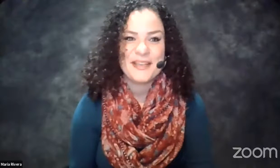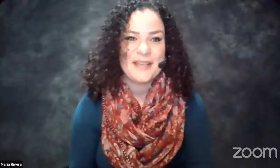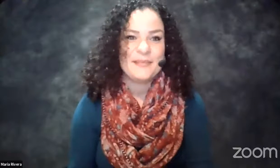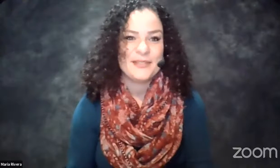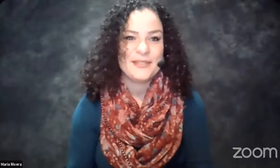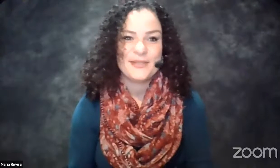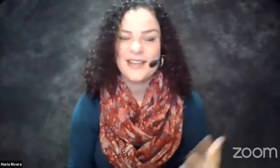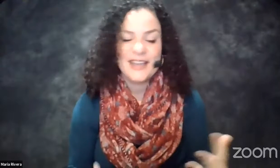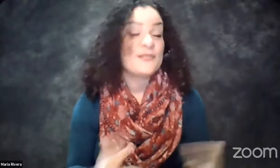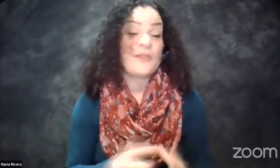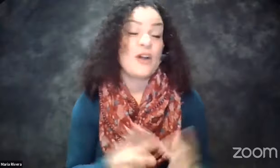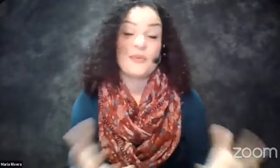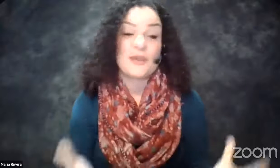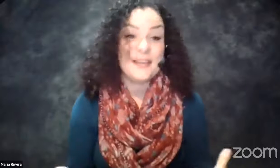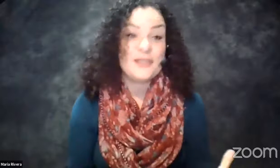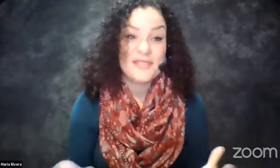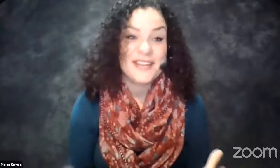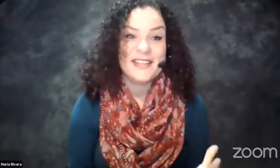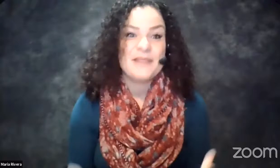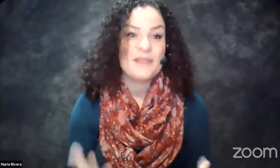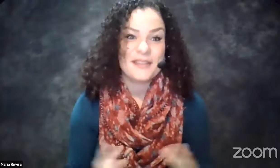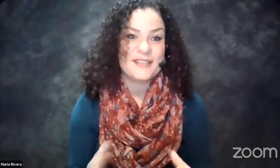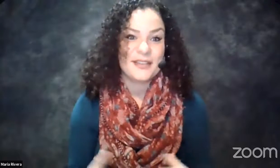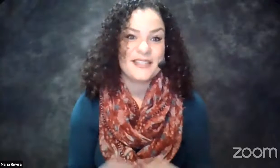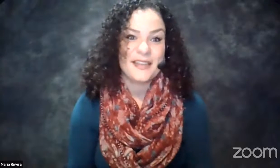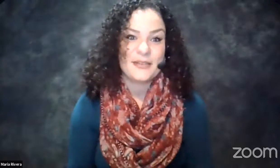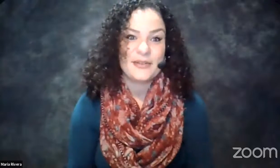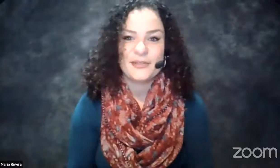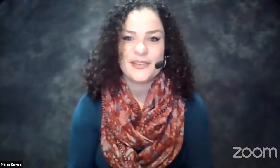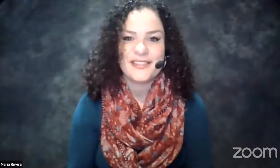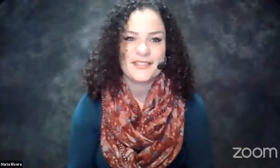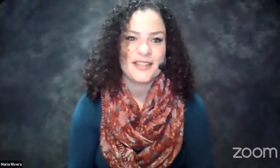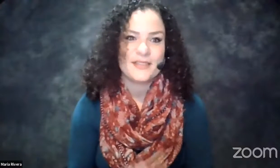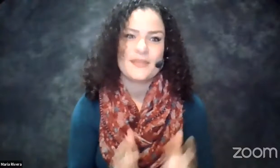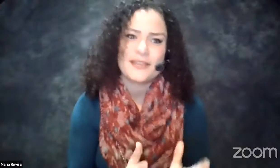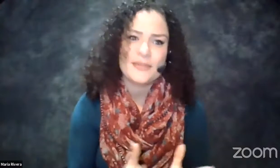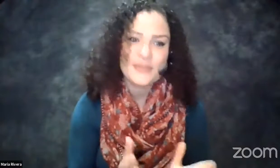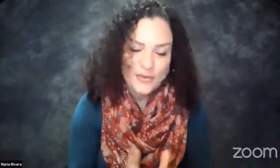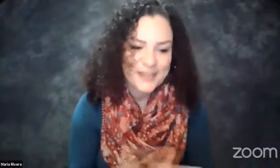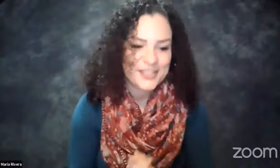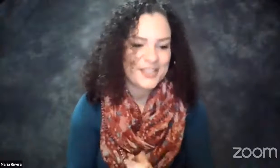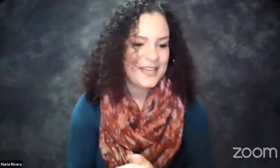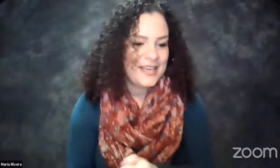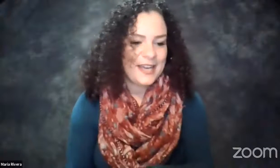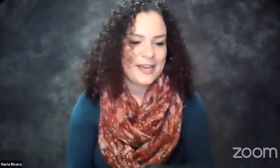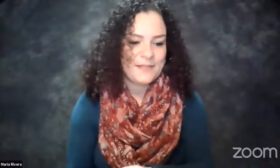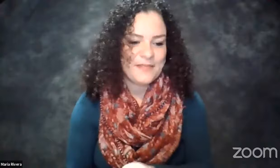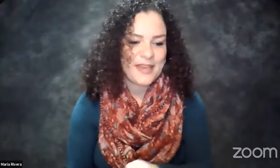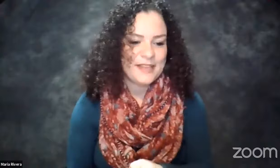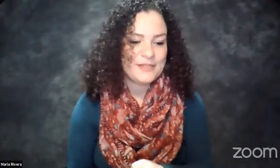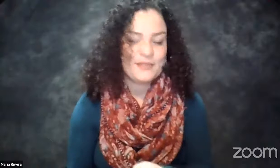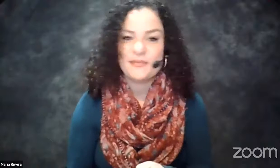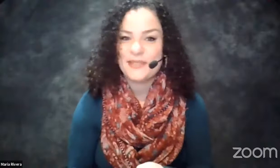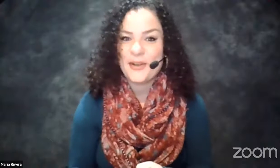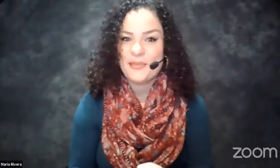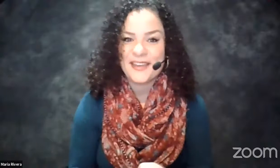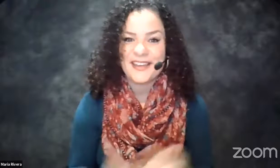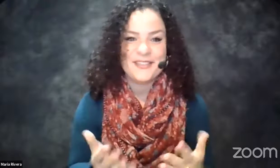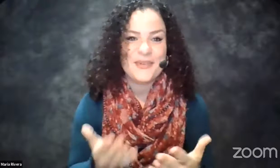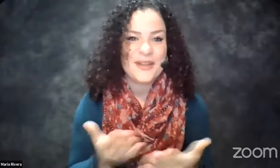and she can take it from here to explain who she is and how this all came about. Hi,